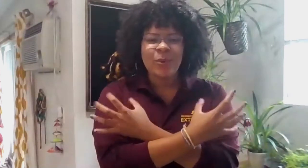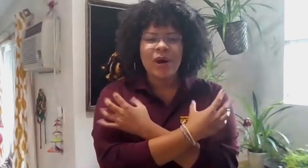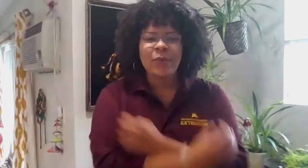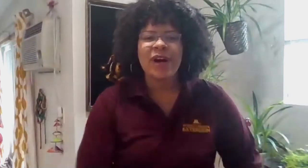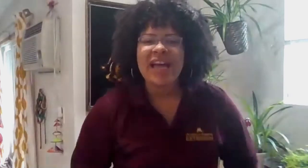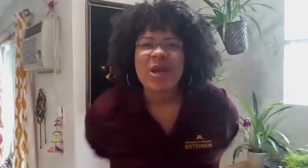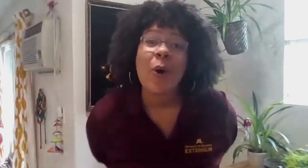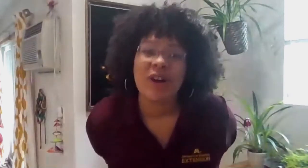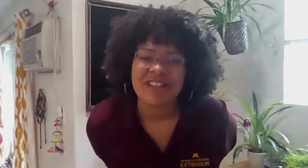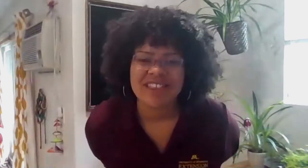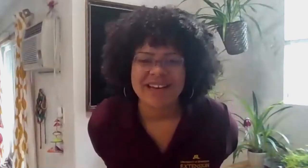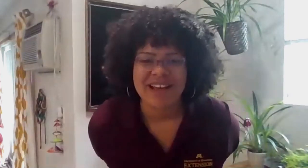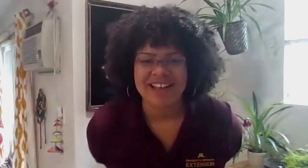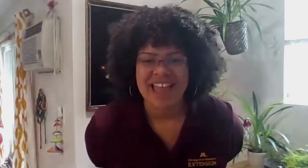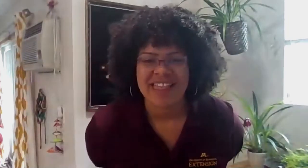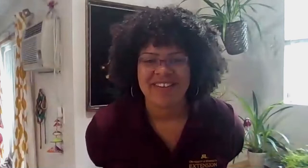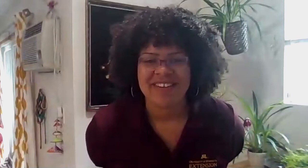What was horse in American Sign Language?